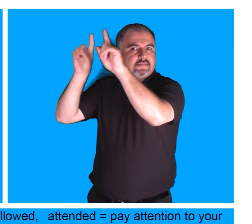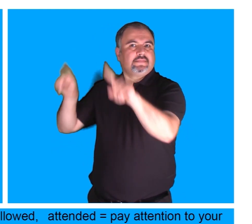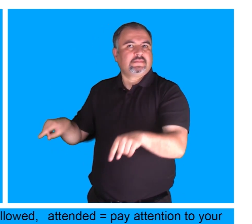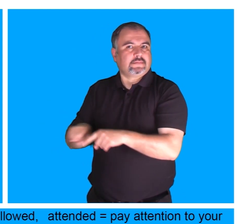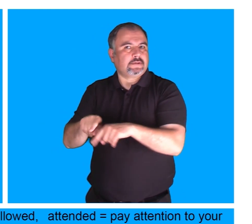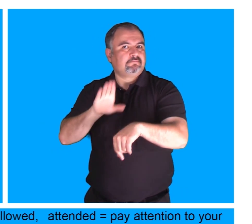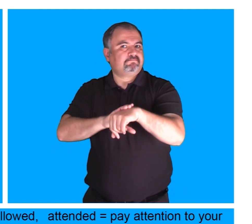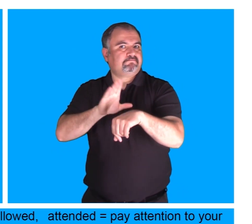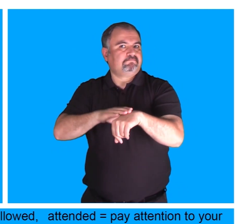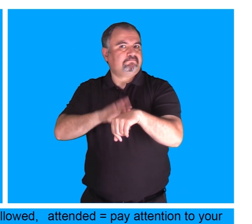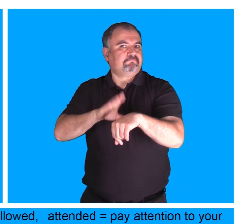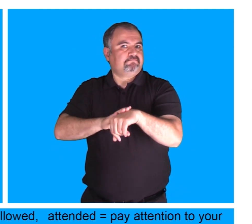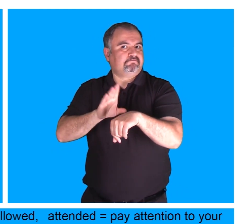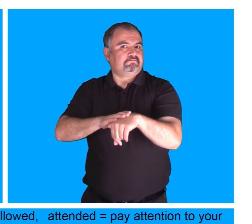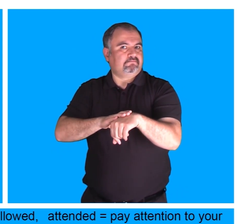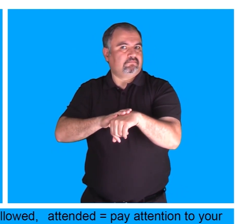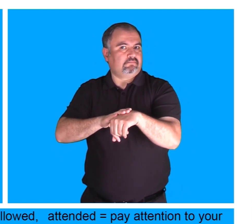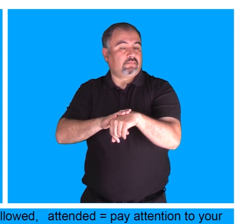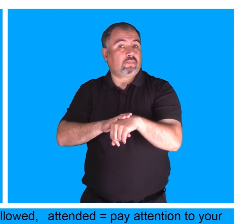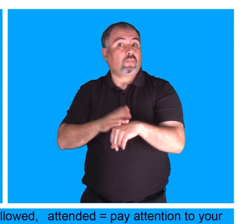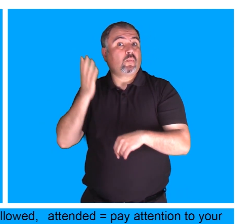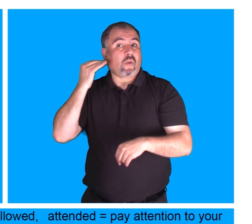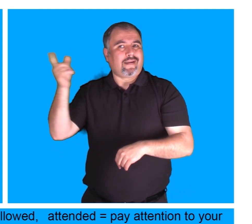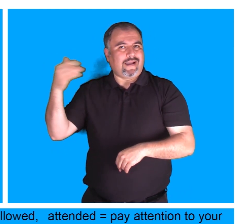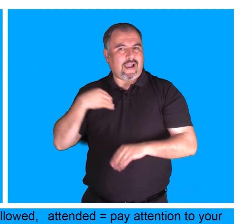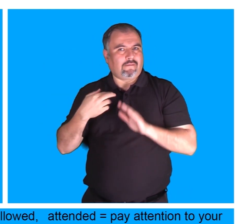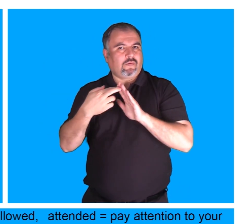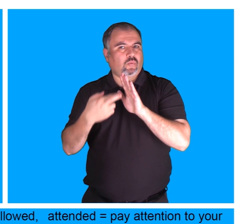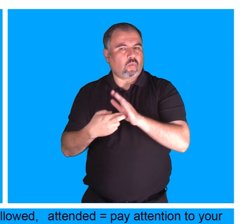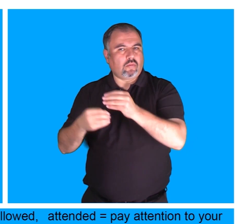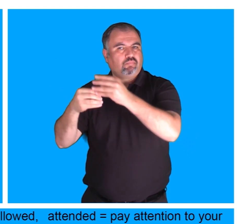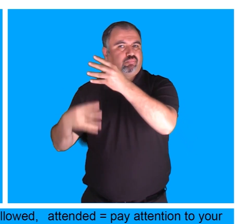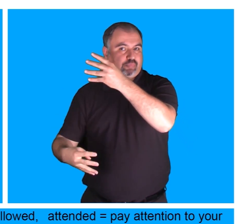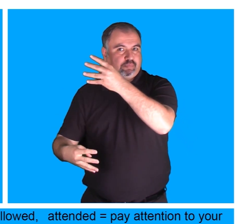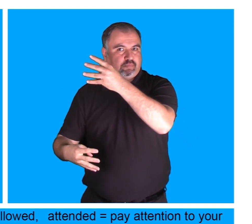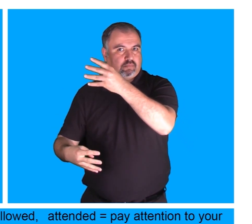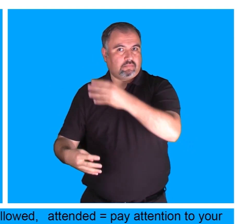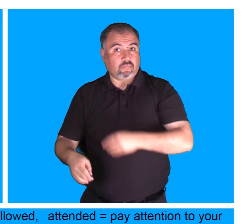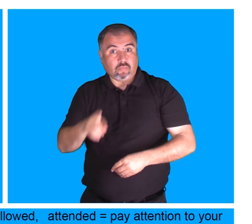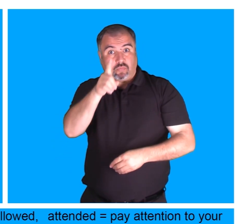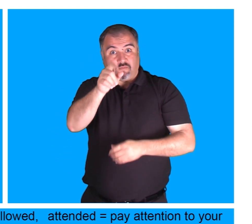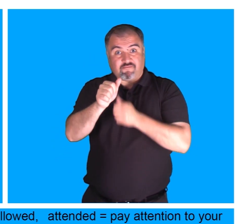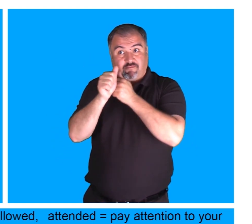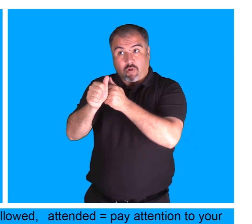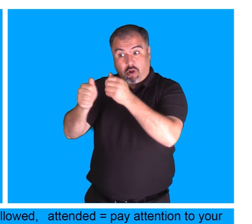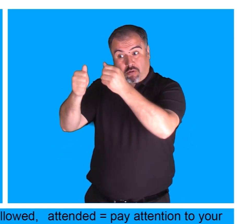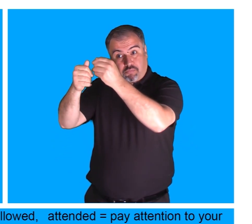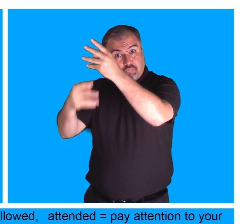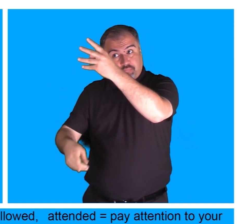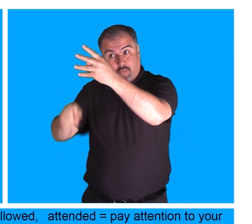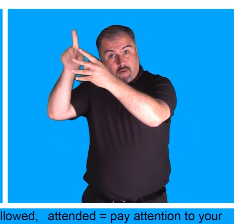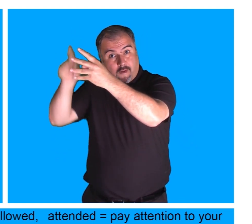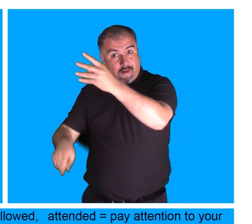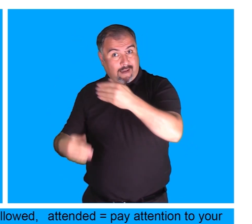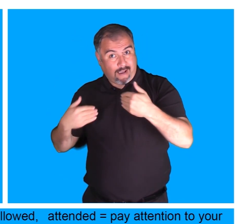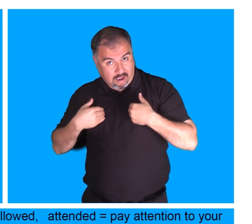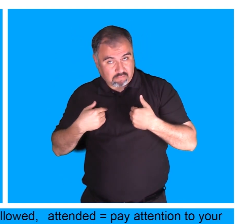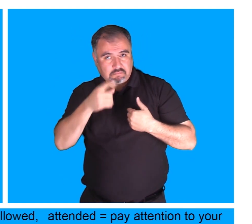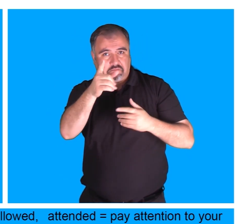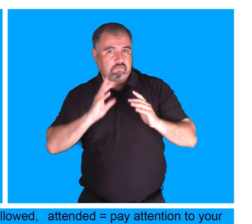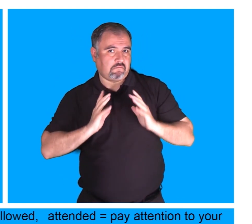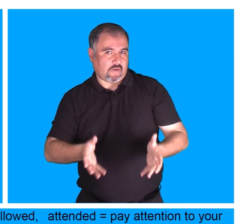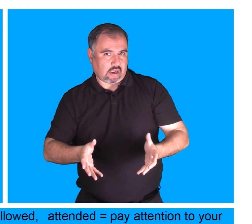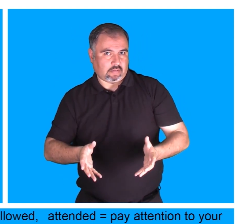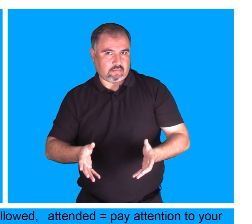always look for the warning signs. Here they have a list of rules. If you follow the rules, things will turn out